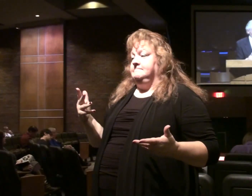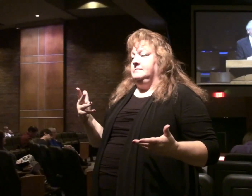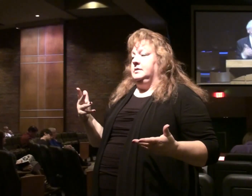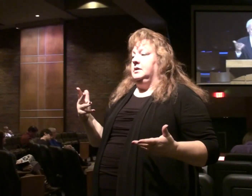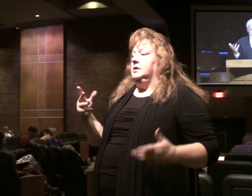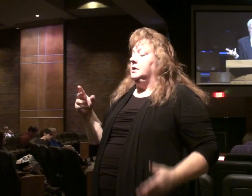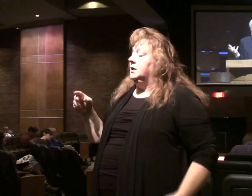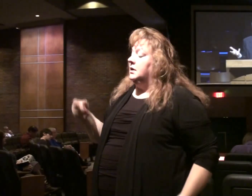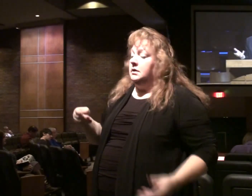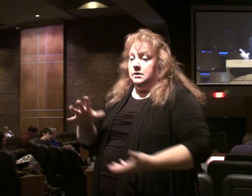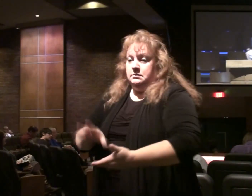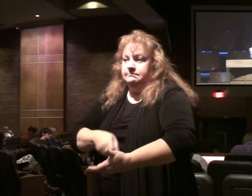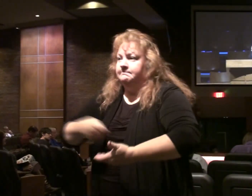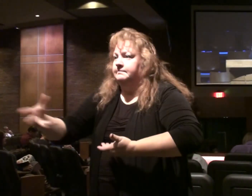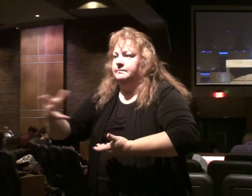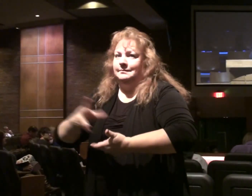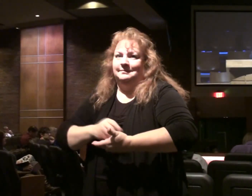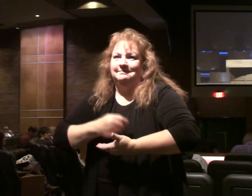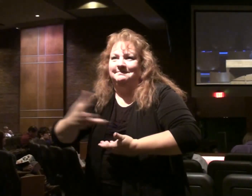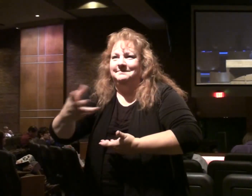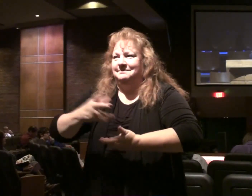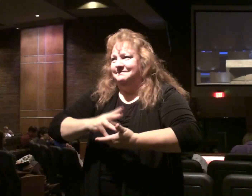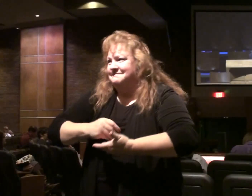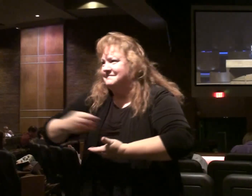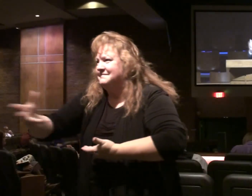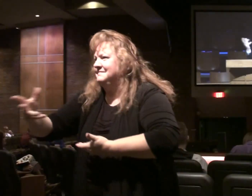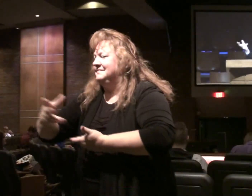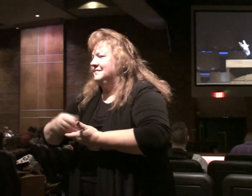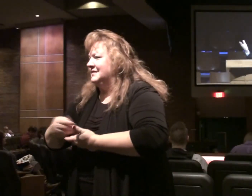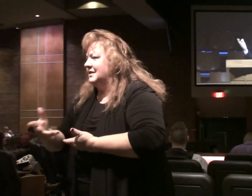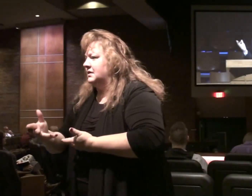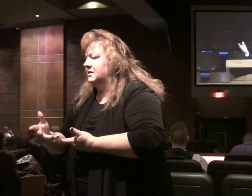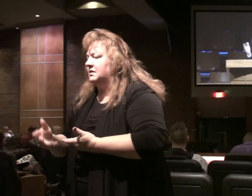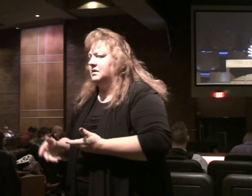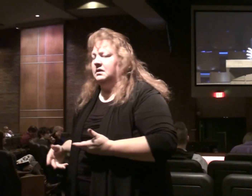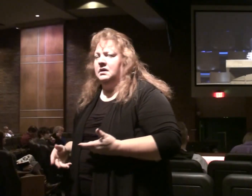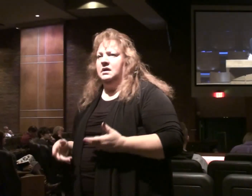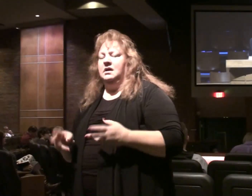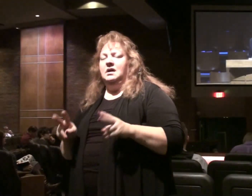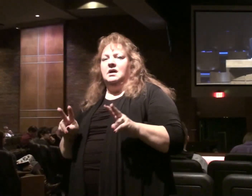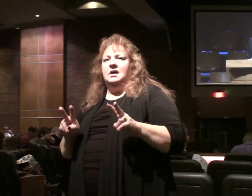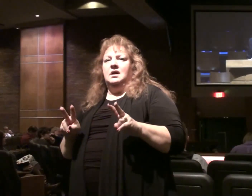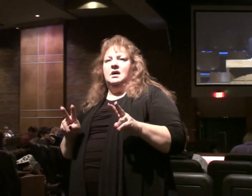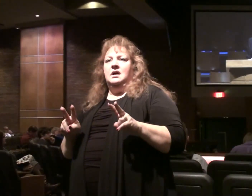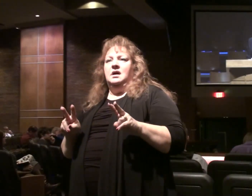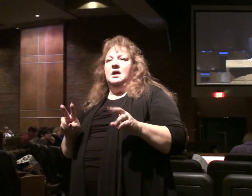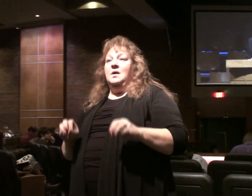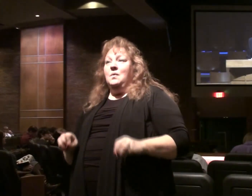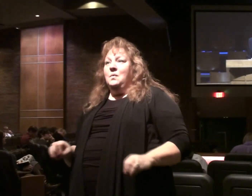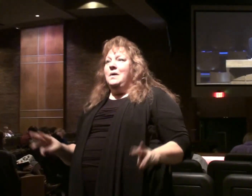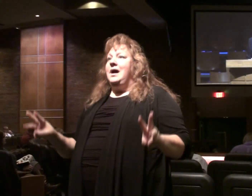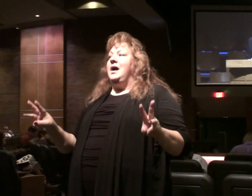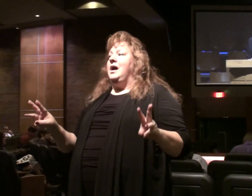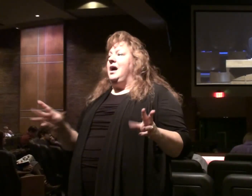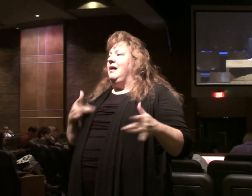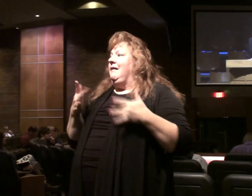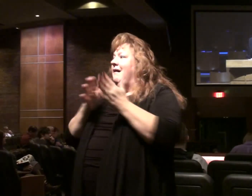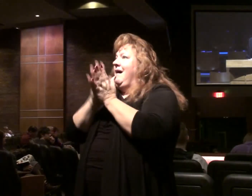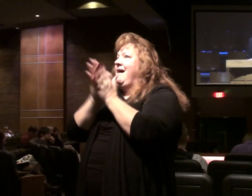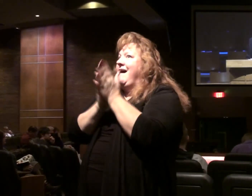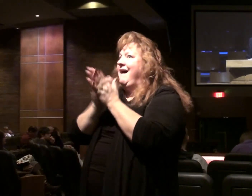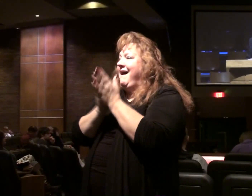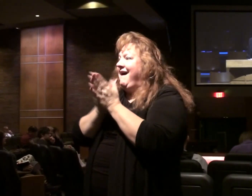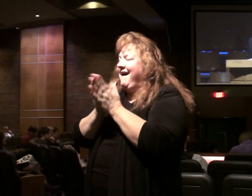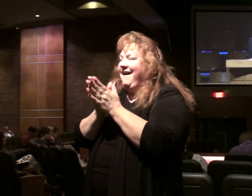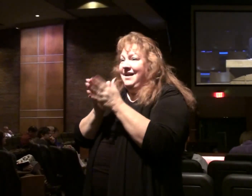And so the seed that God has given. And we look and say, wow, this is exciting. And we